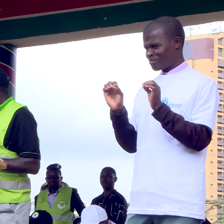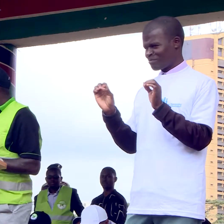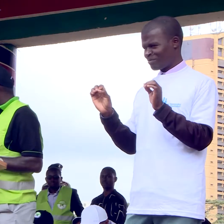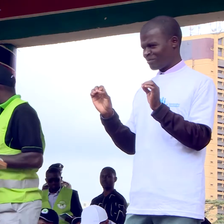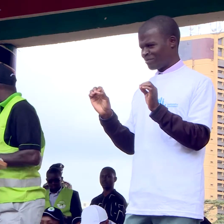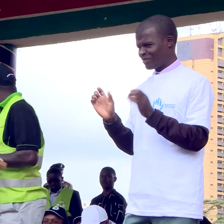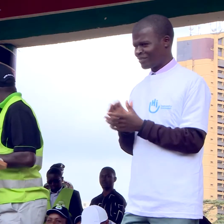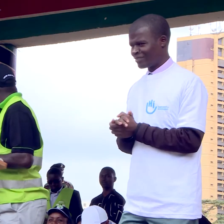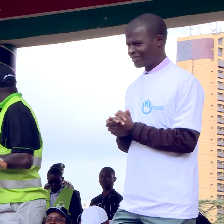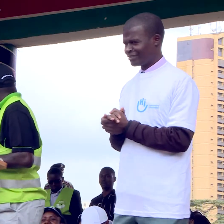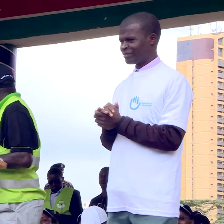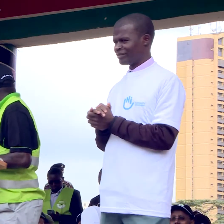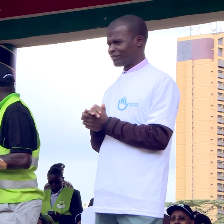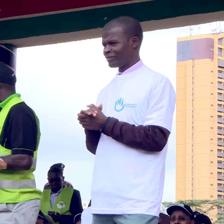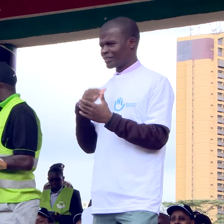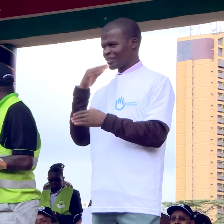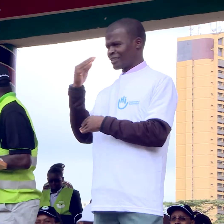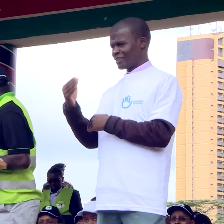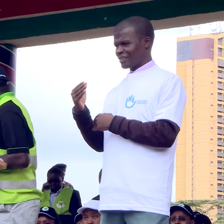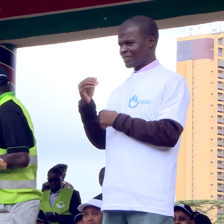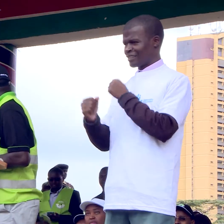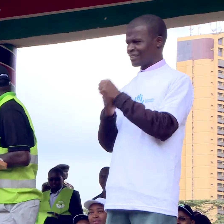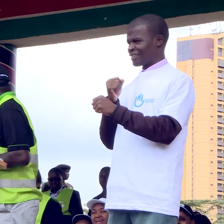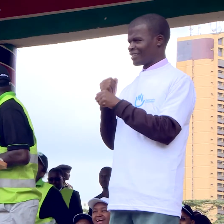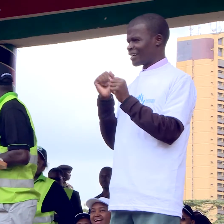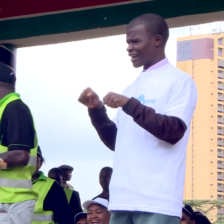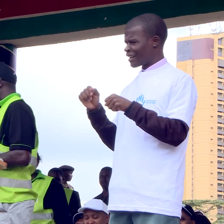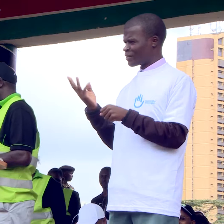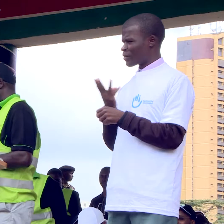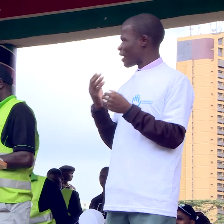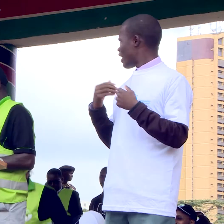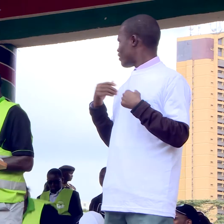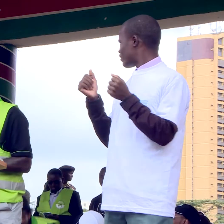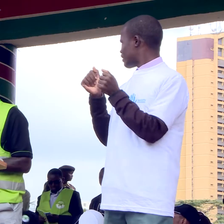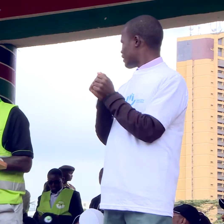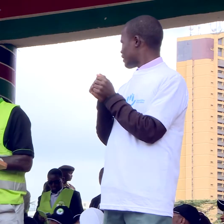And next year, can we have 10 kilometers? Immaculate?